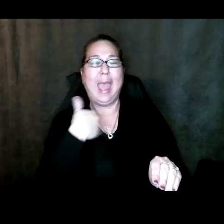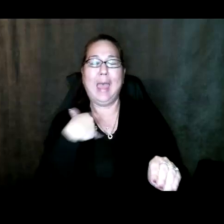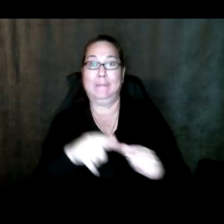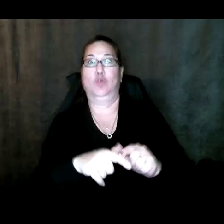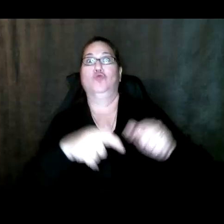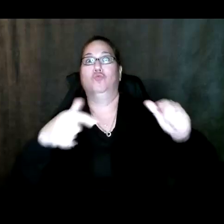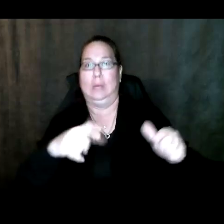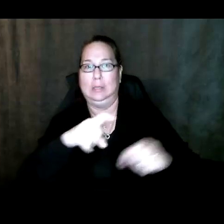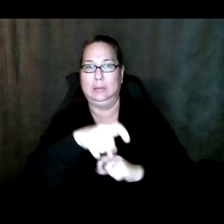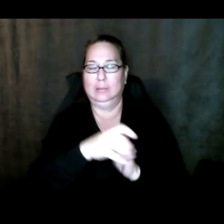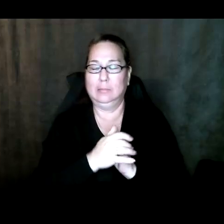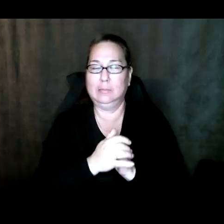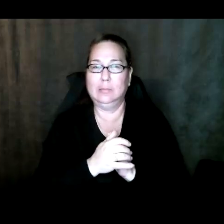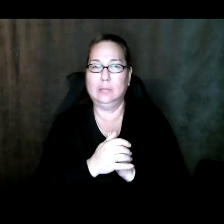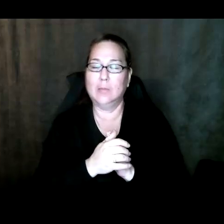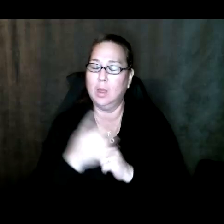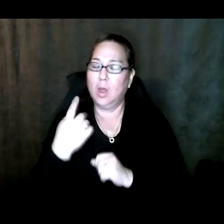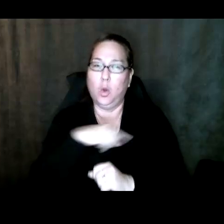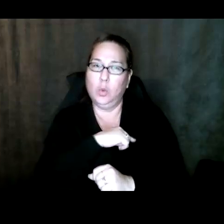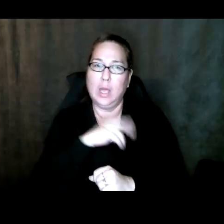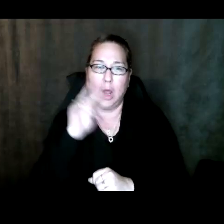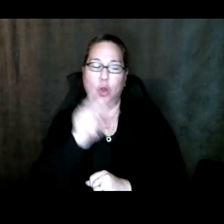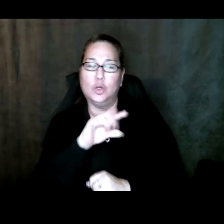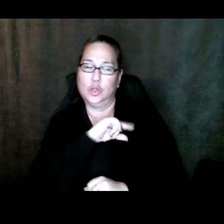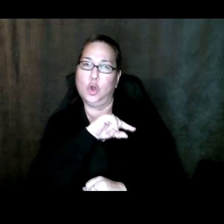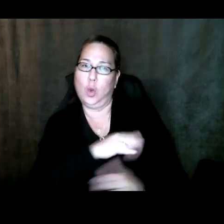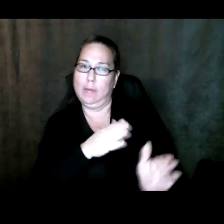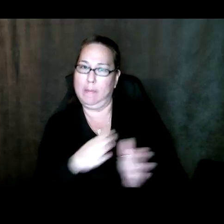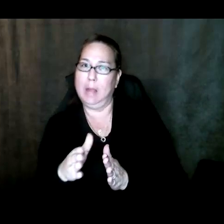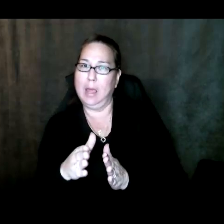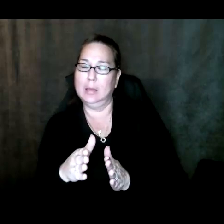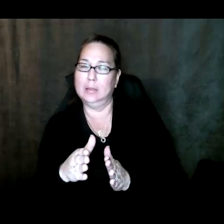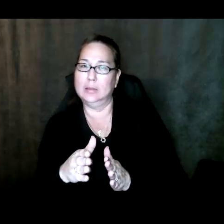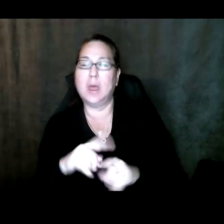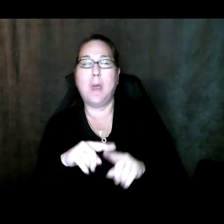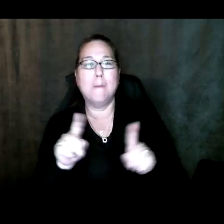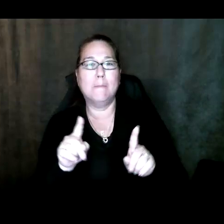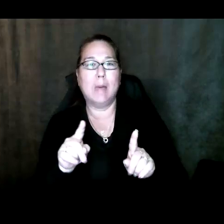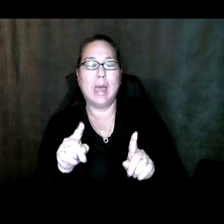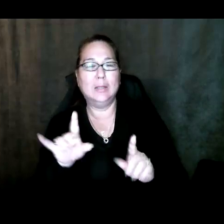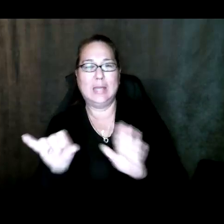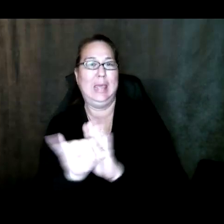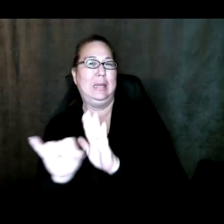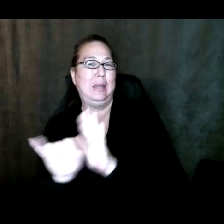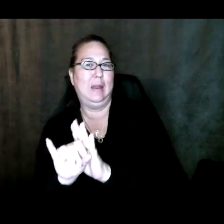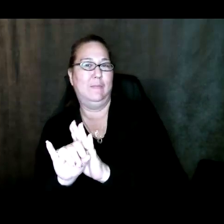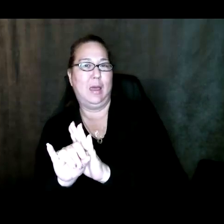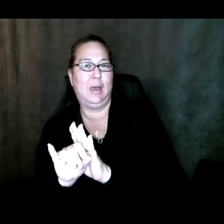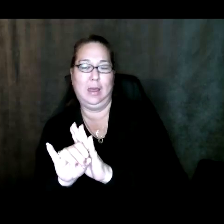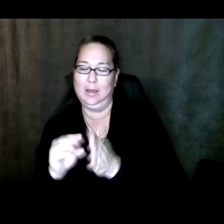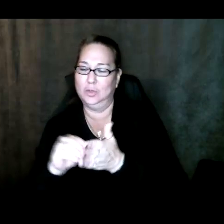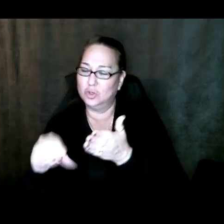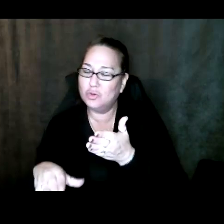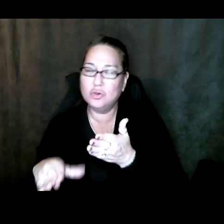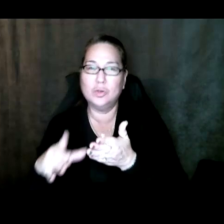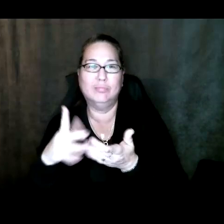our schools' quality plans. They're identifying groups of students who need more attention, who